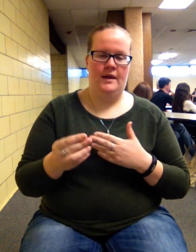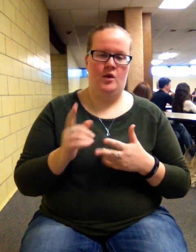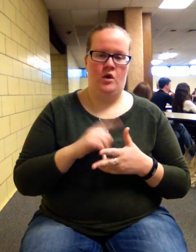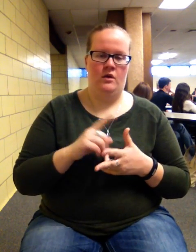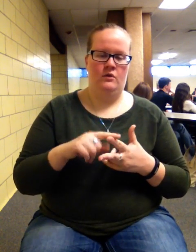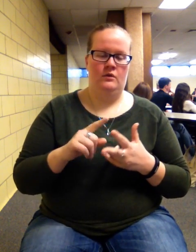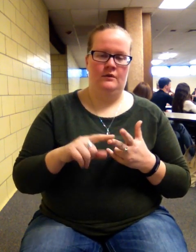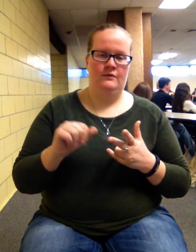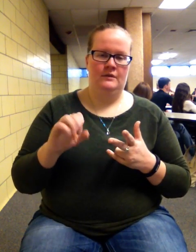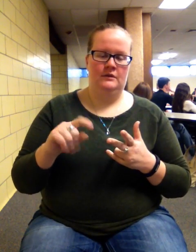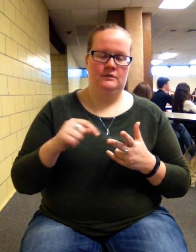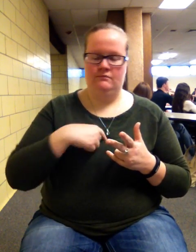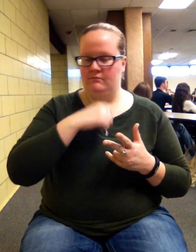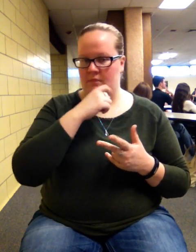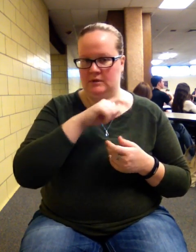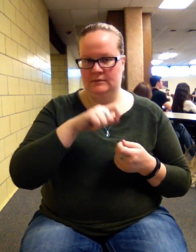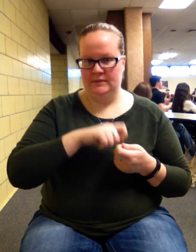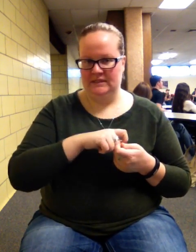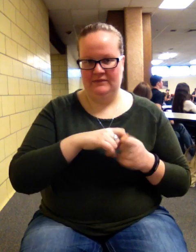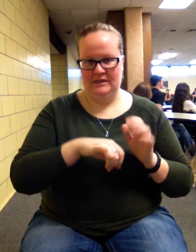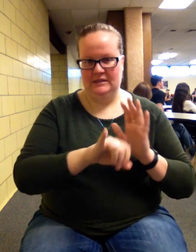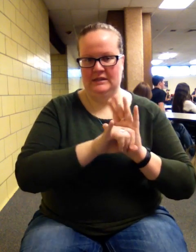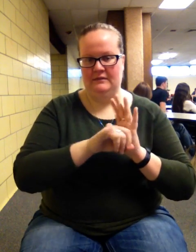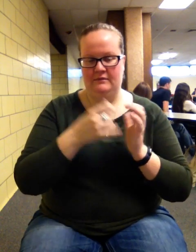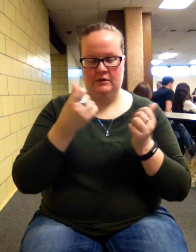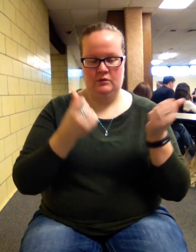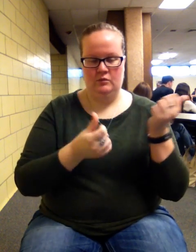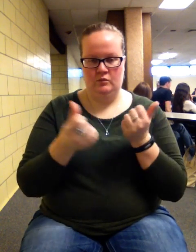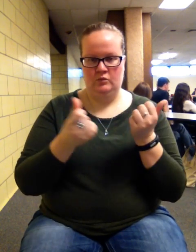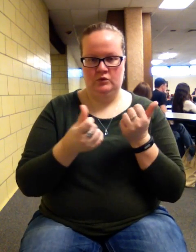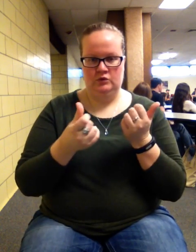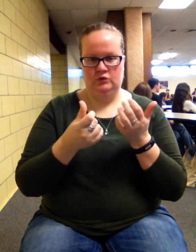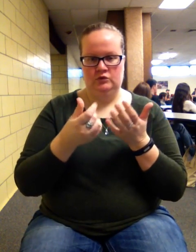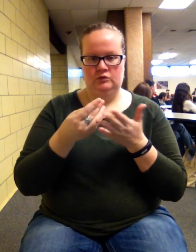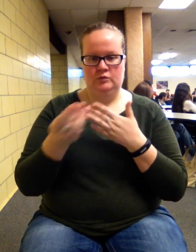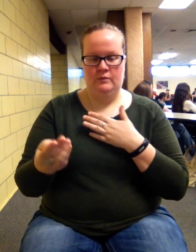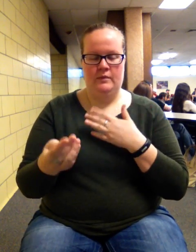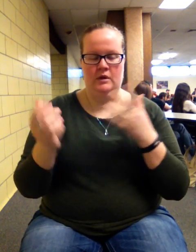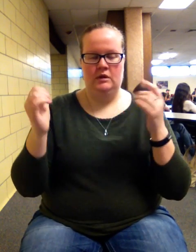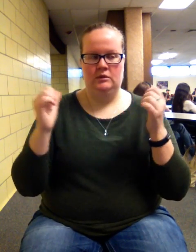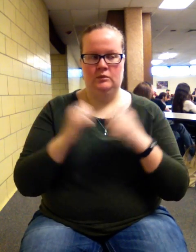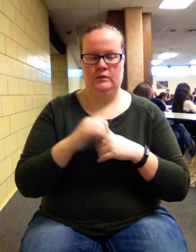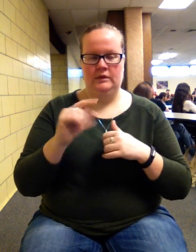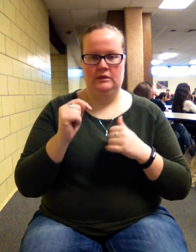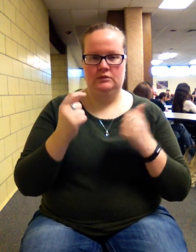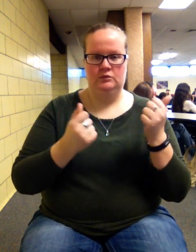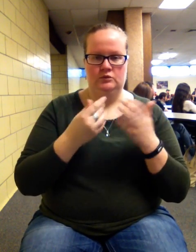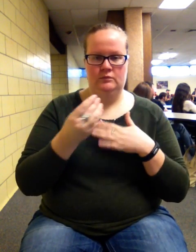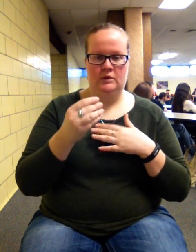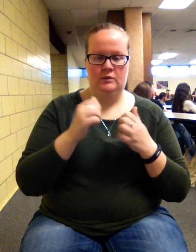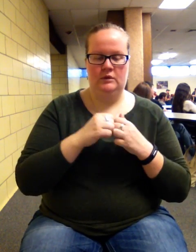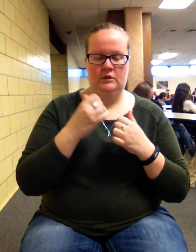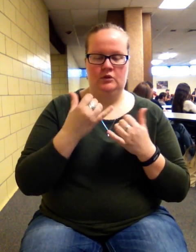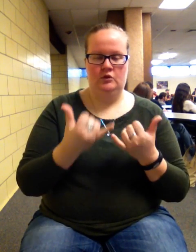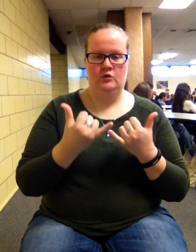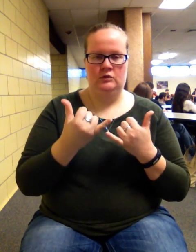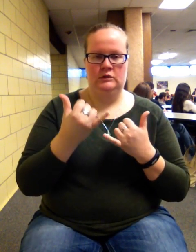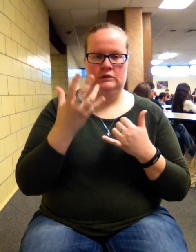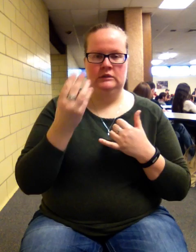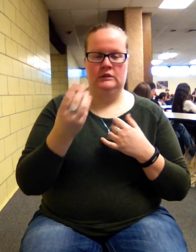specifically identify which ones were bought with debt, which ones were bought with current shareholders and external shareholders.